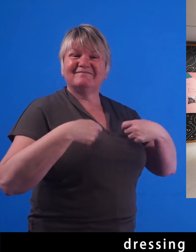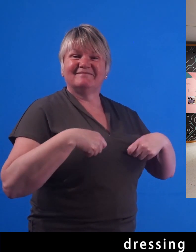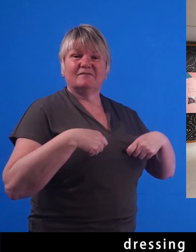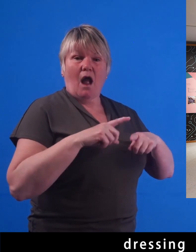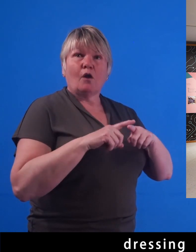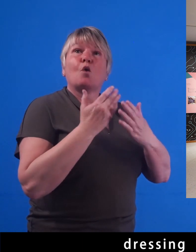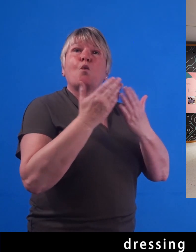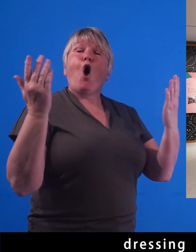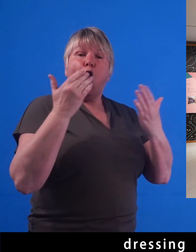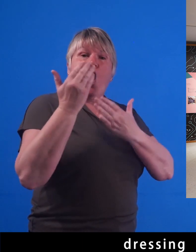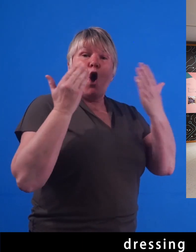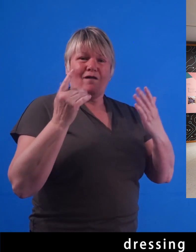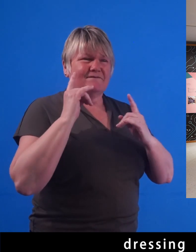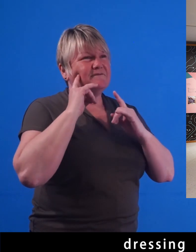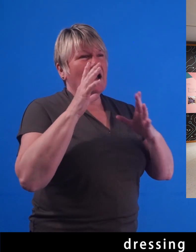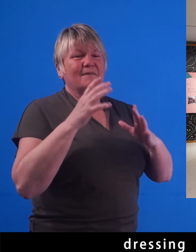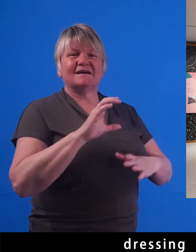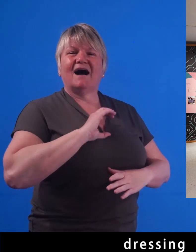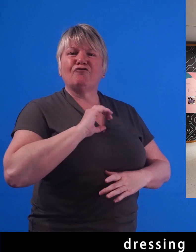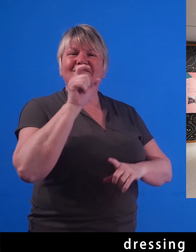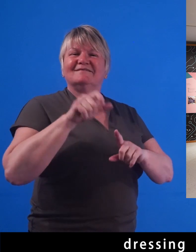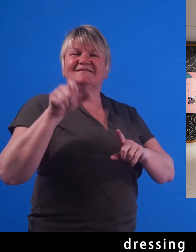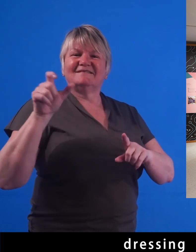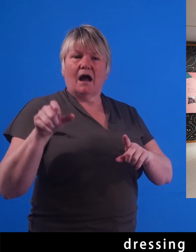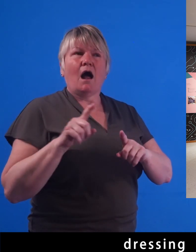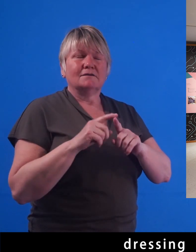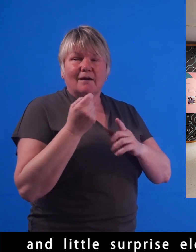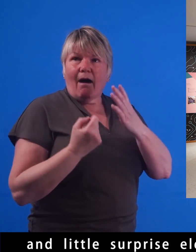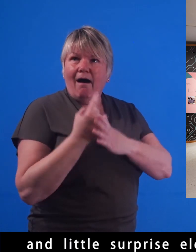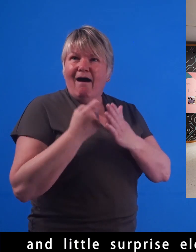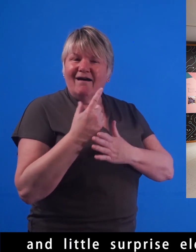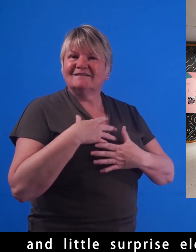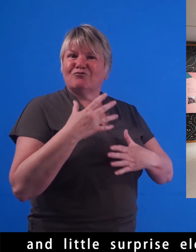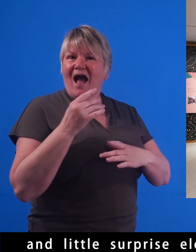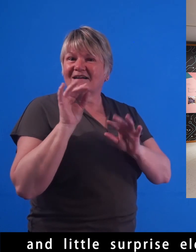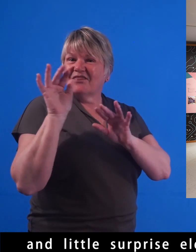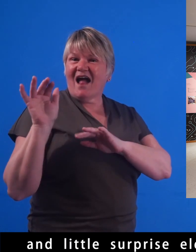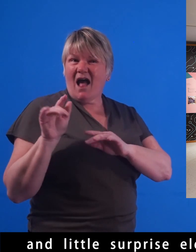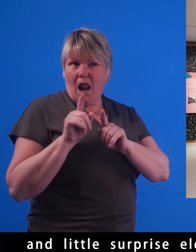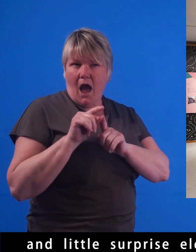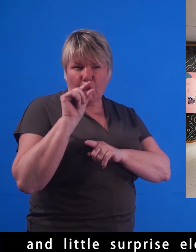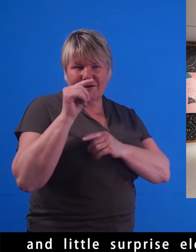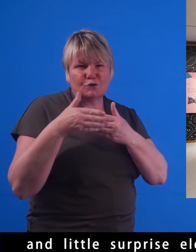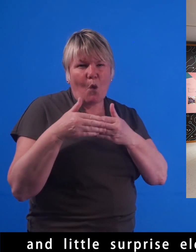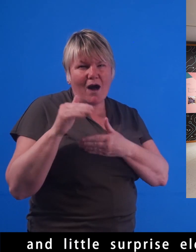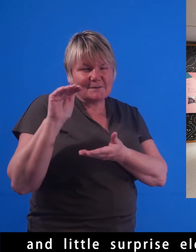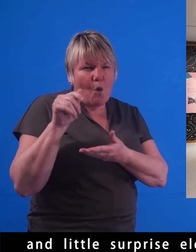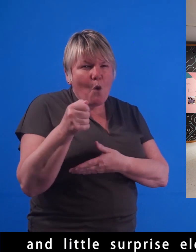costumes, and a feature wall with familiar characters and little surprise elements, such as